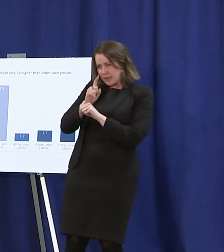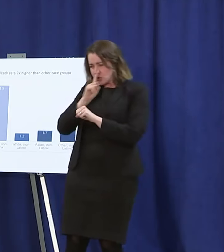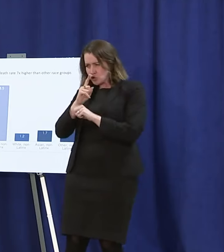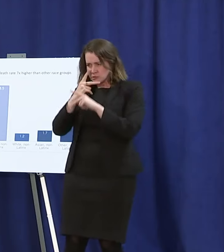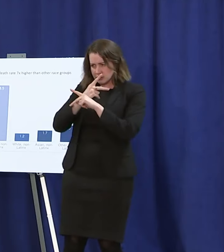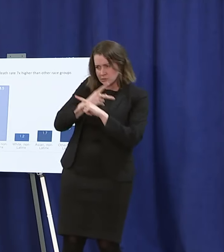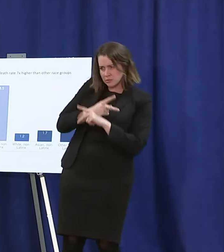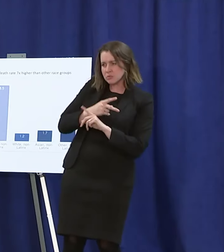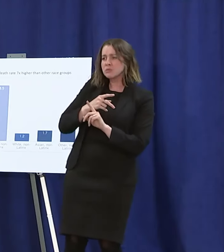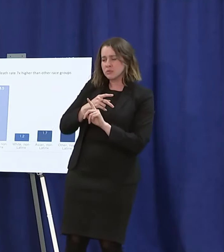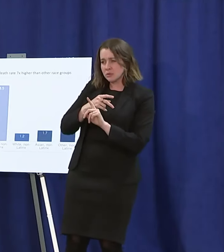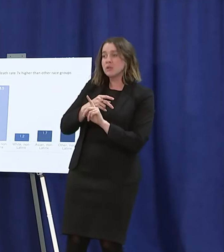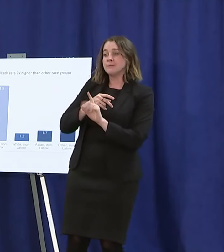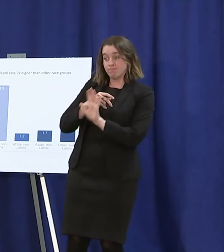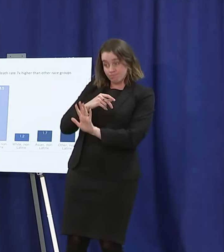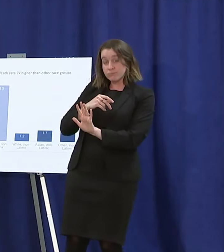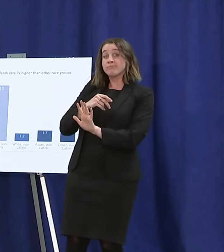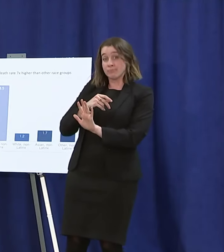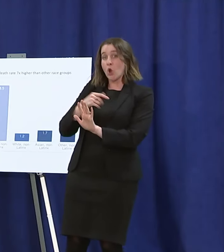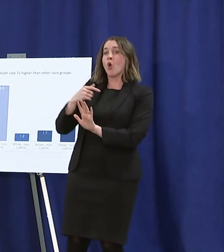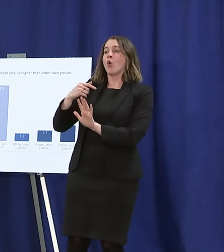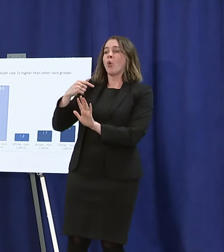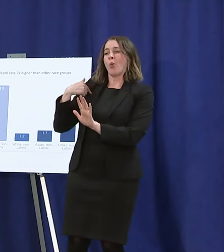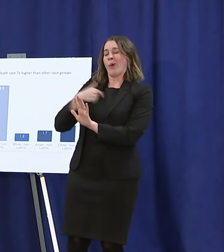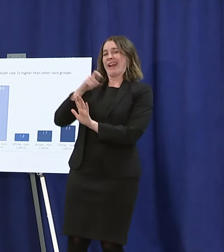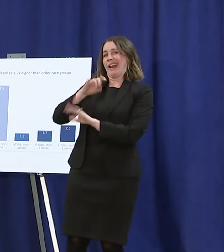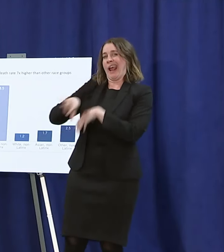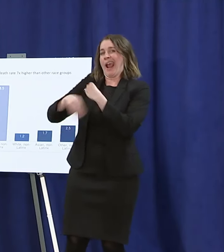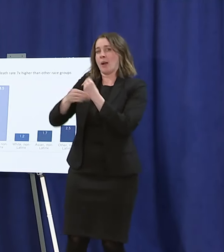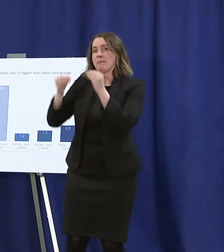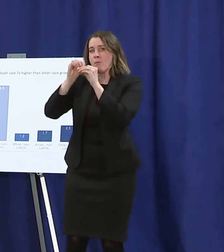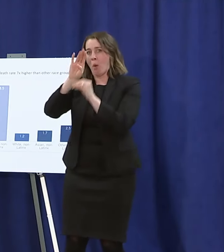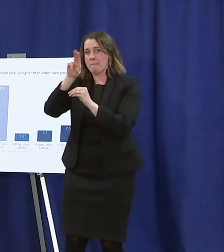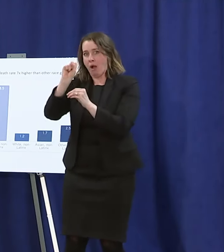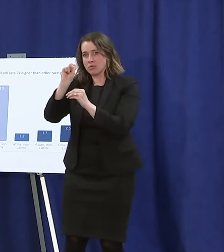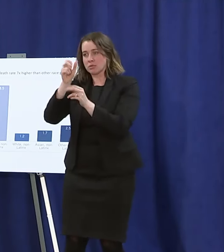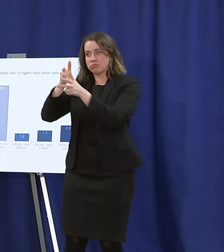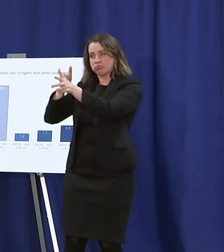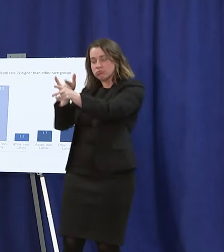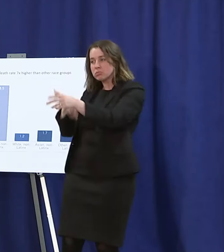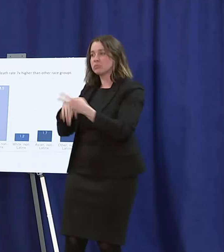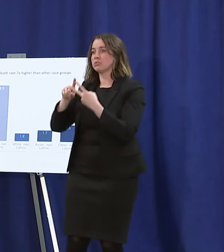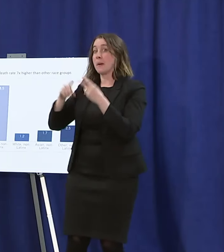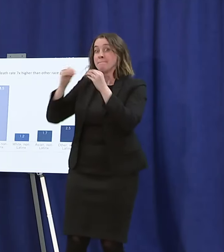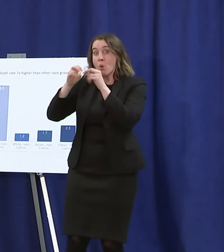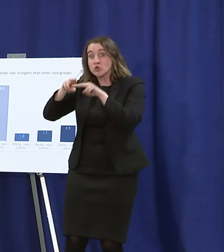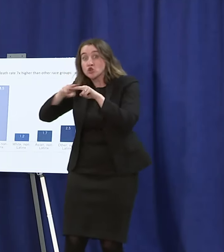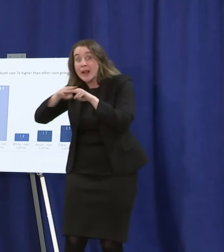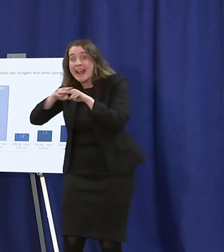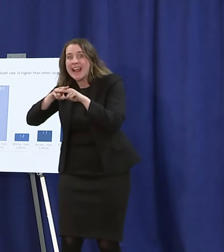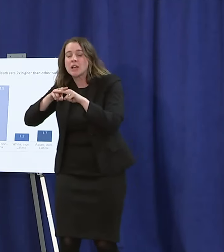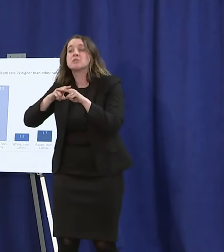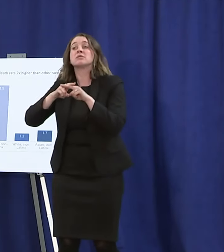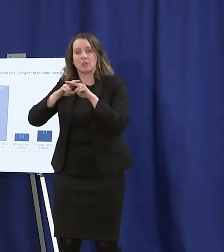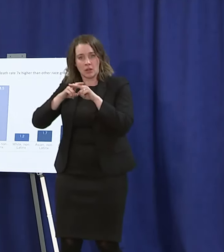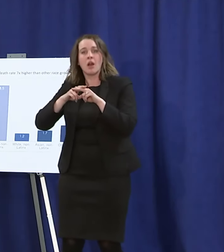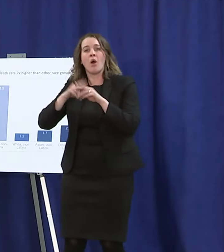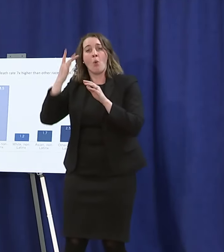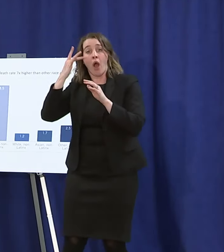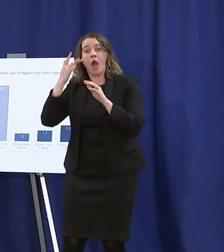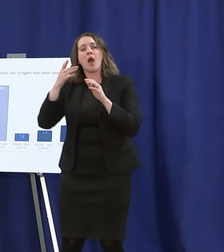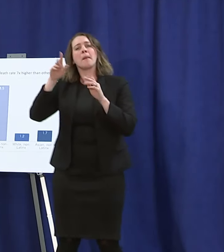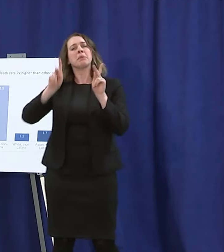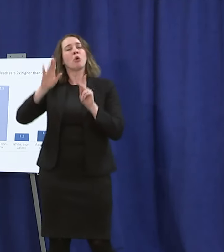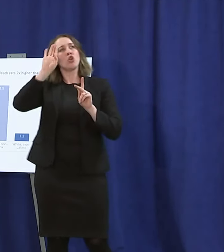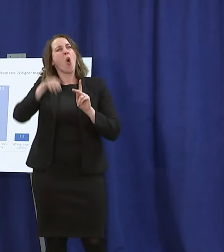sure that we are providing enough bus service, enough rail service, so people can practice social distancing.